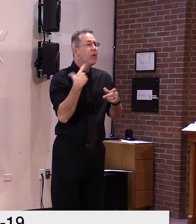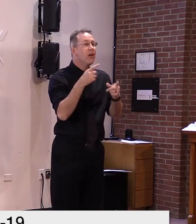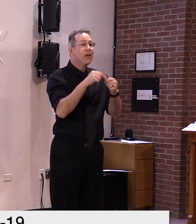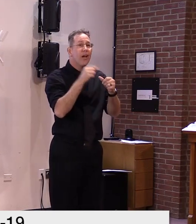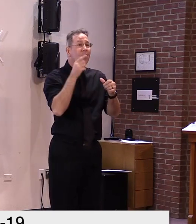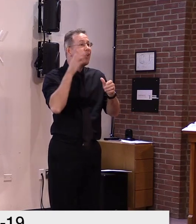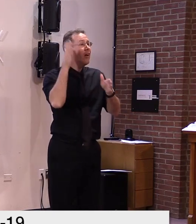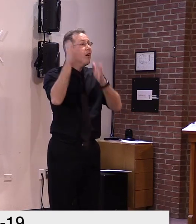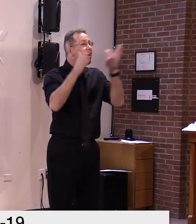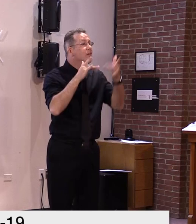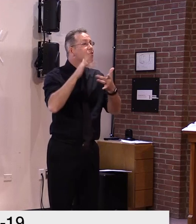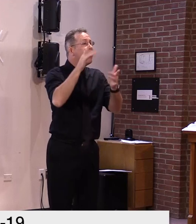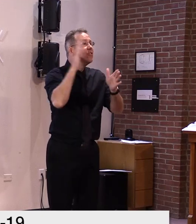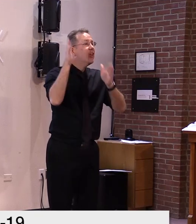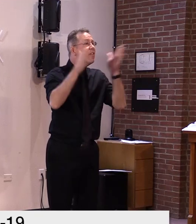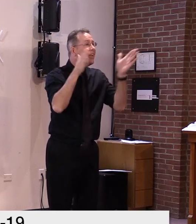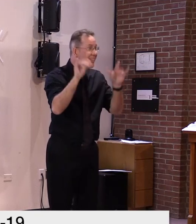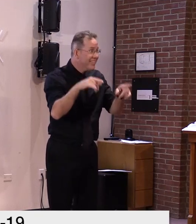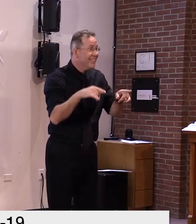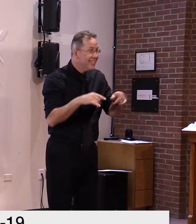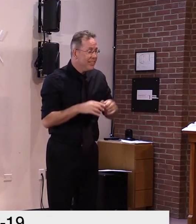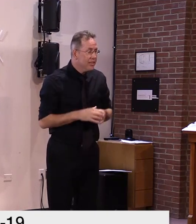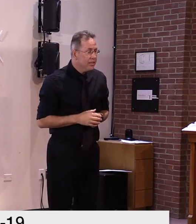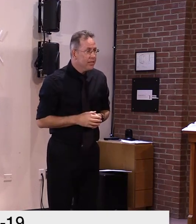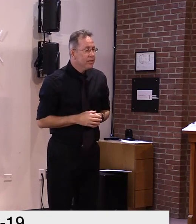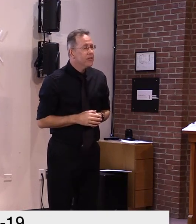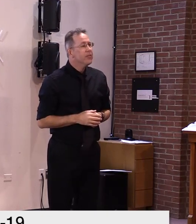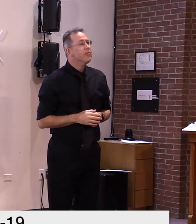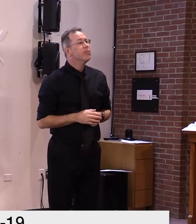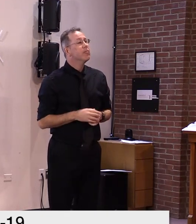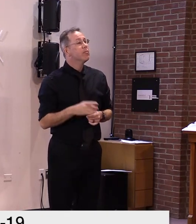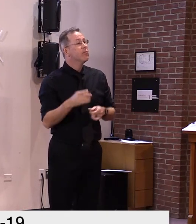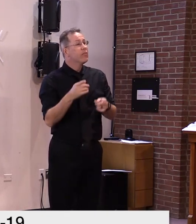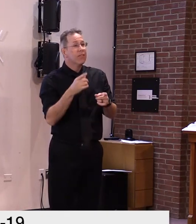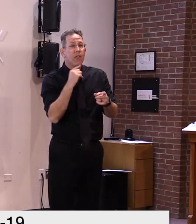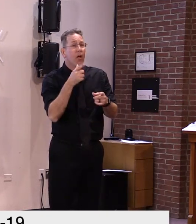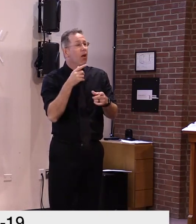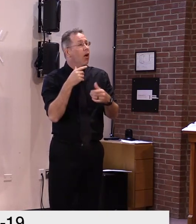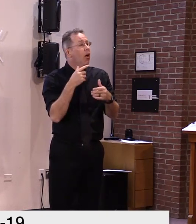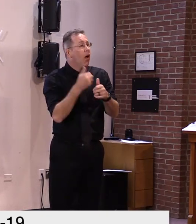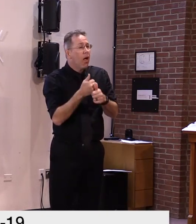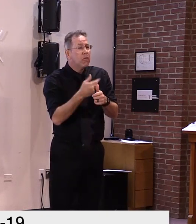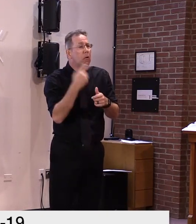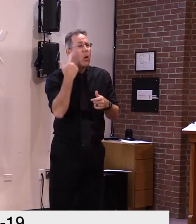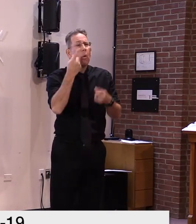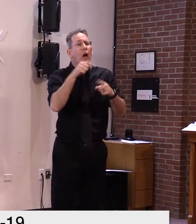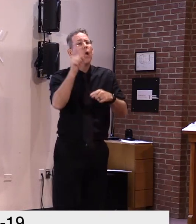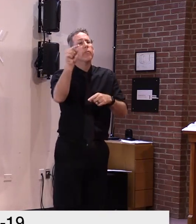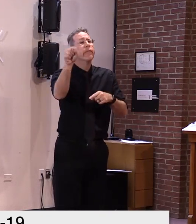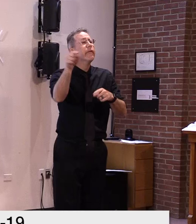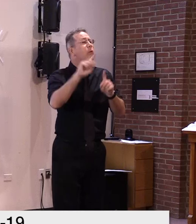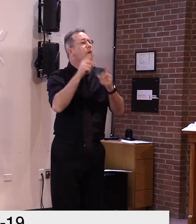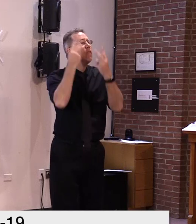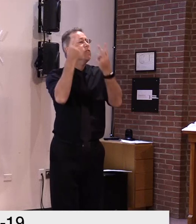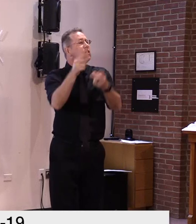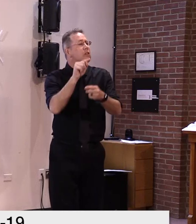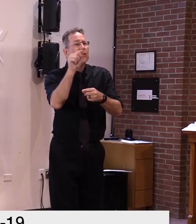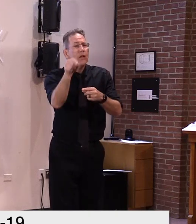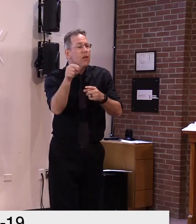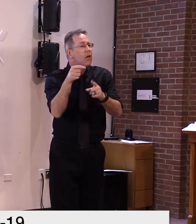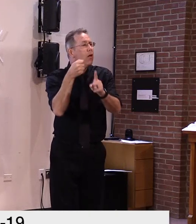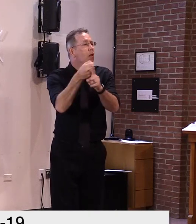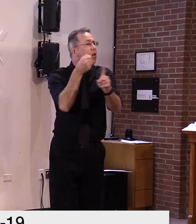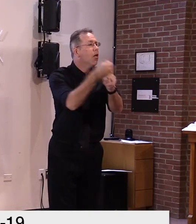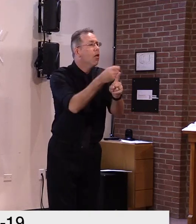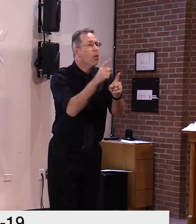what can happen if you don't keep your case counts low or people start to get a little lax